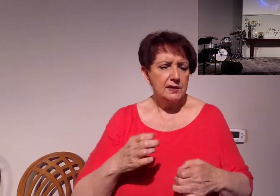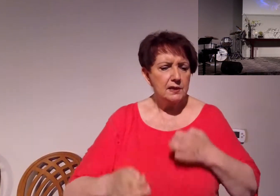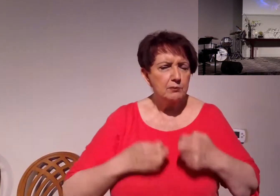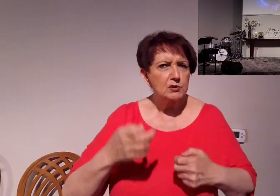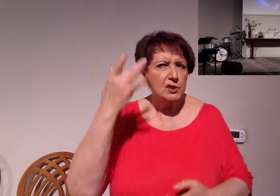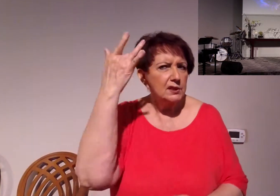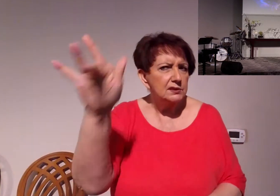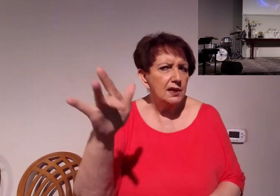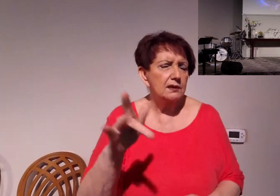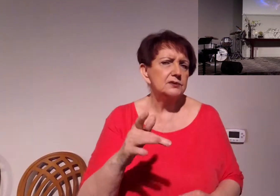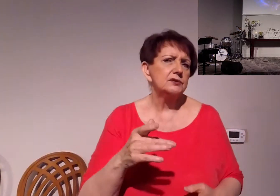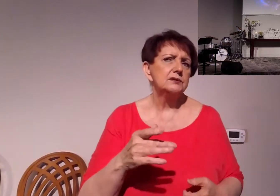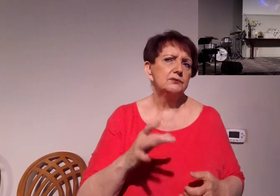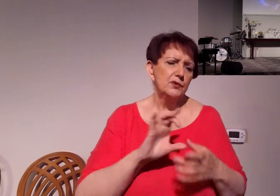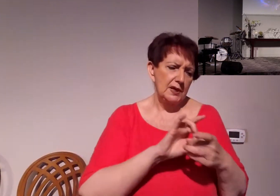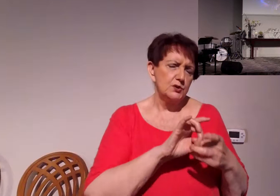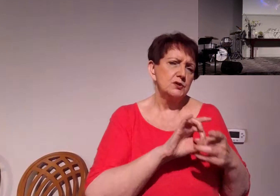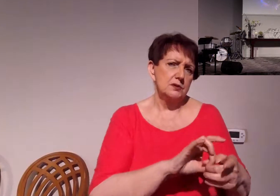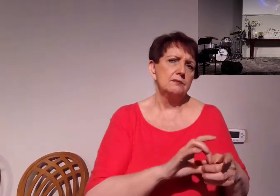intelligent way,